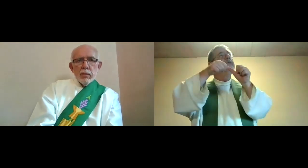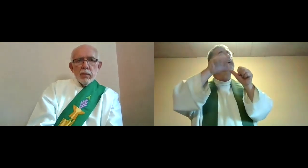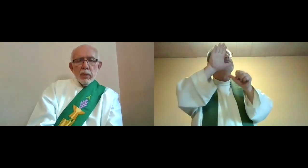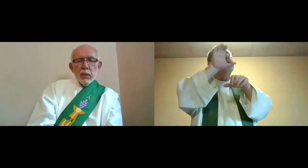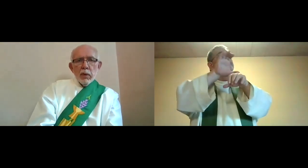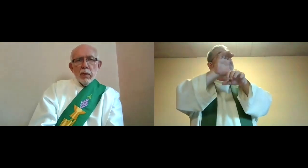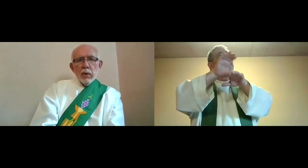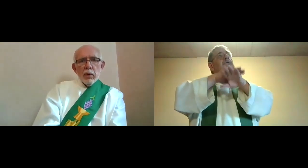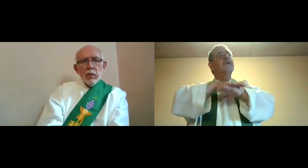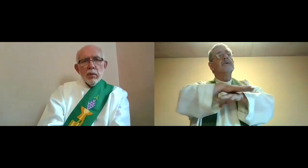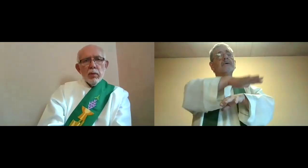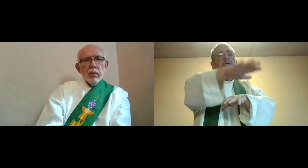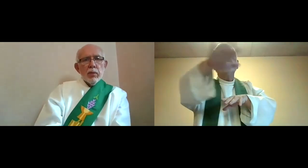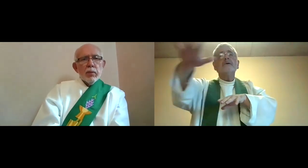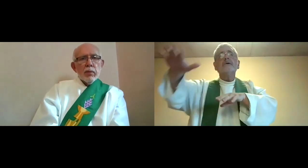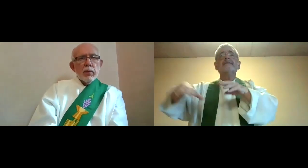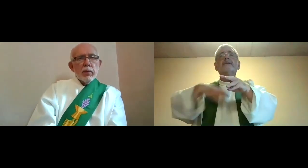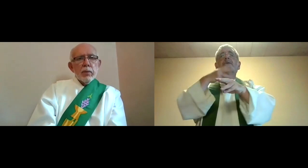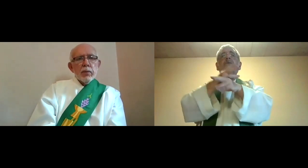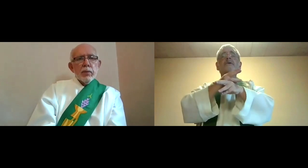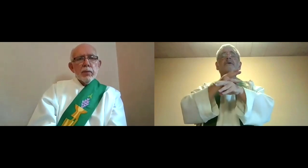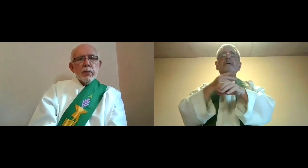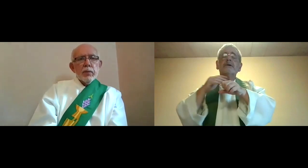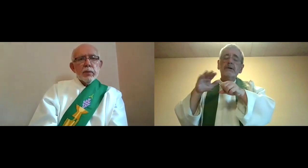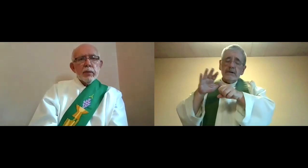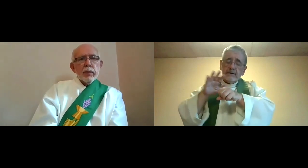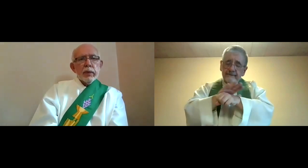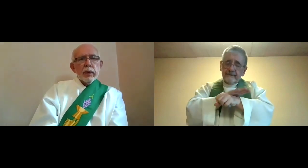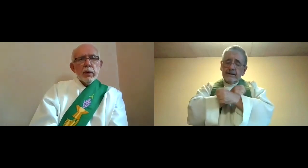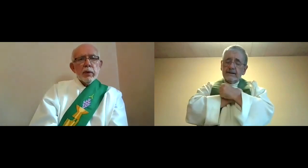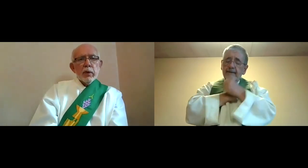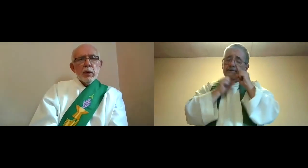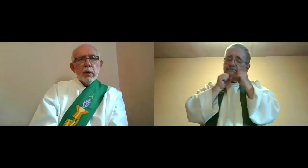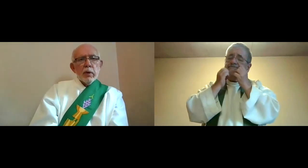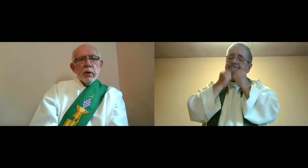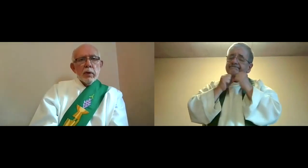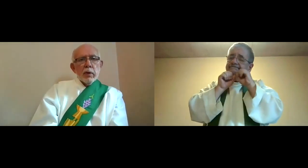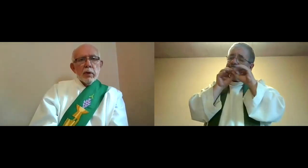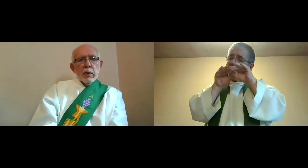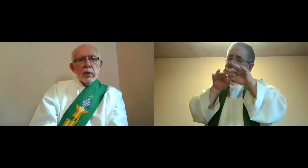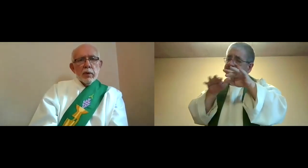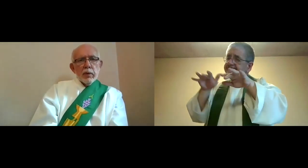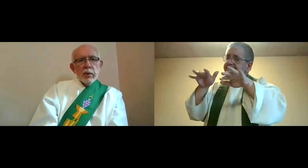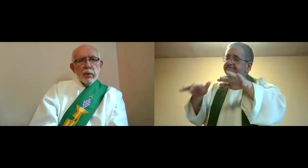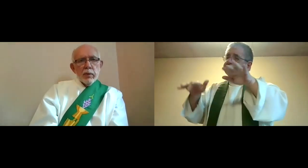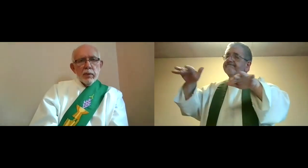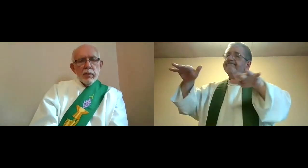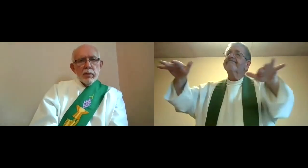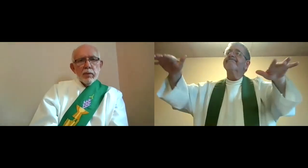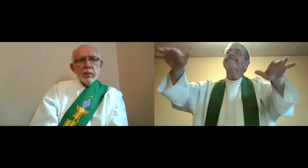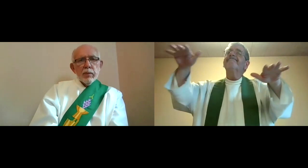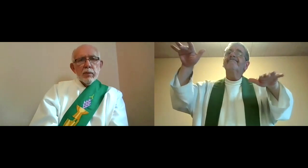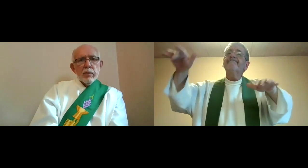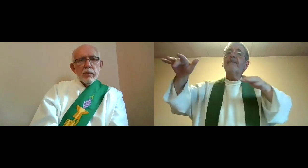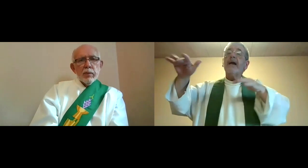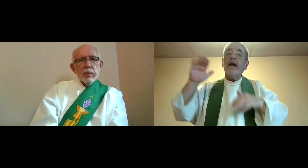Remember, Lord, your church, spread throughout the world, and bring her to the fullness of charity, together